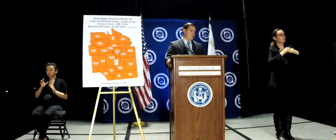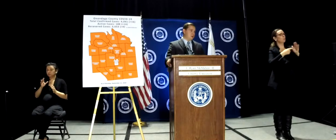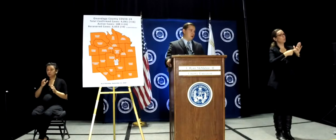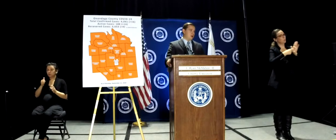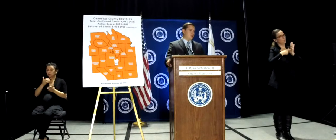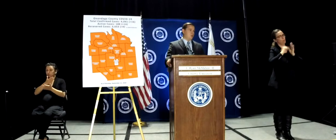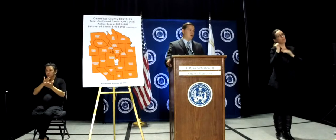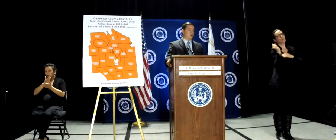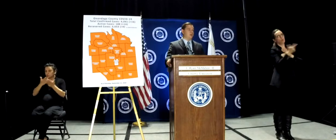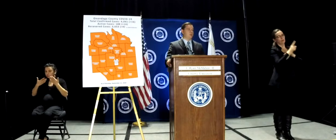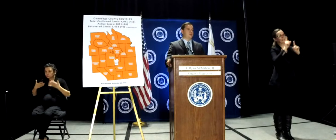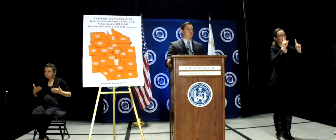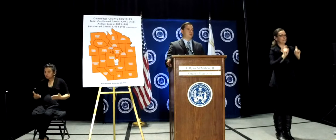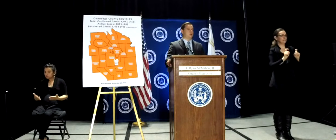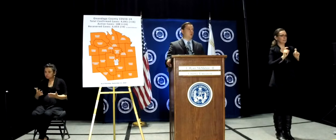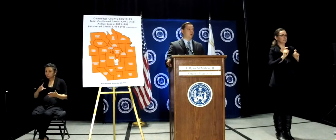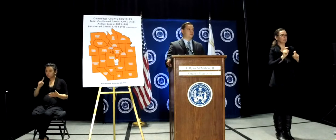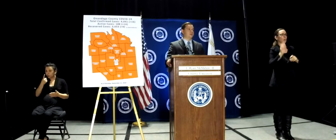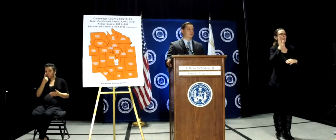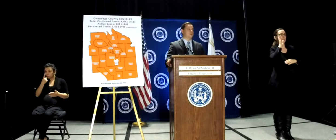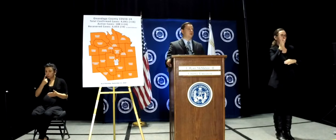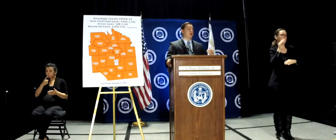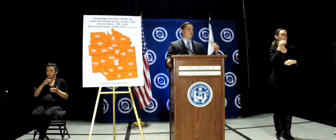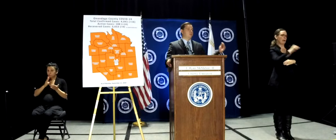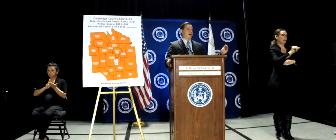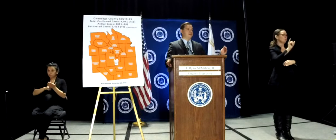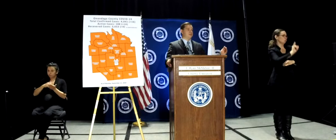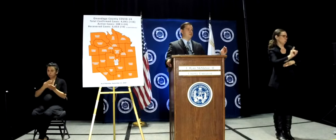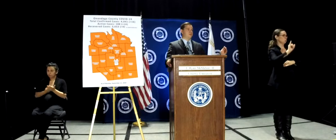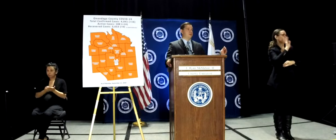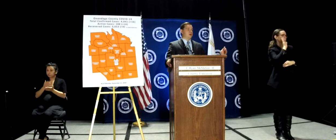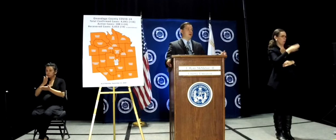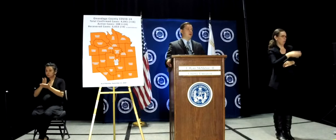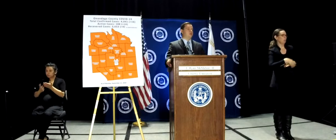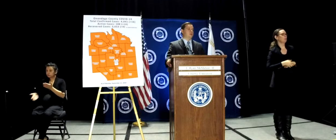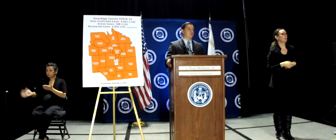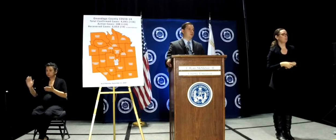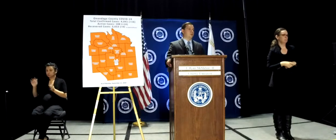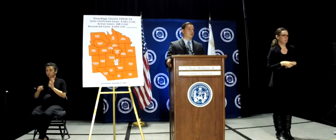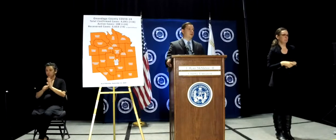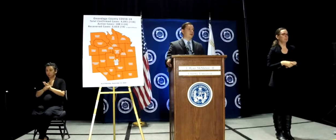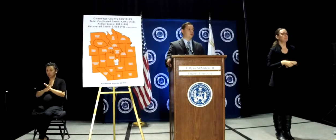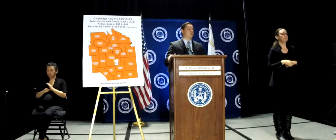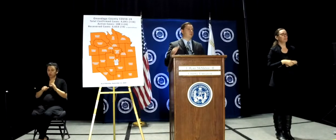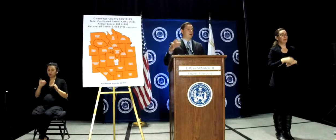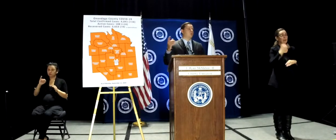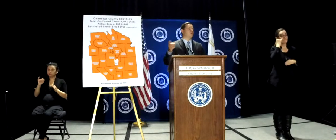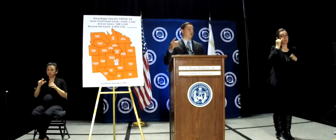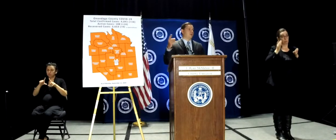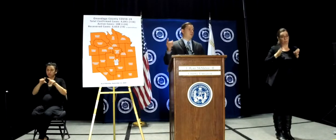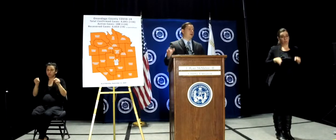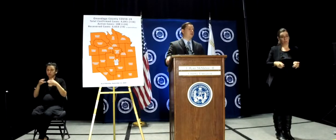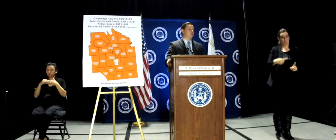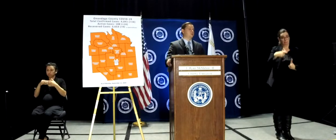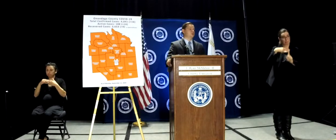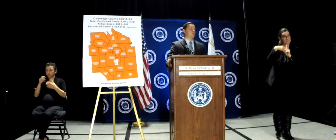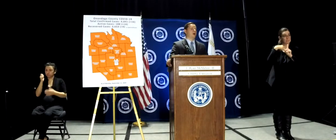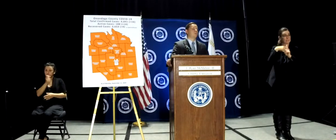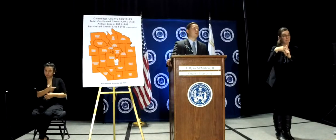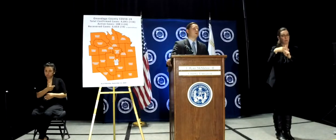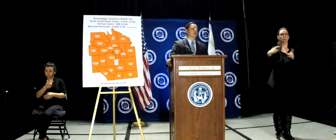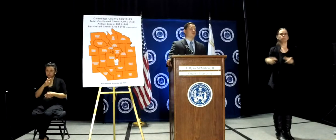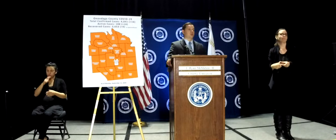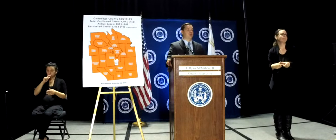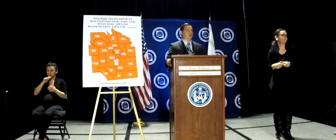contact or potentially in a quarantine of a positive individual, again, that would be covered by insurance as